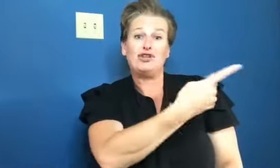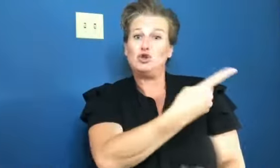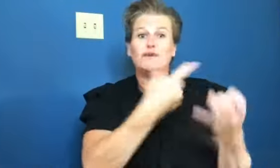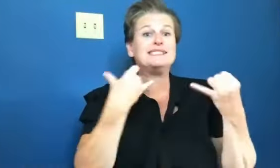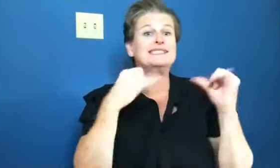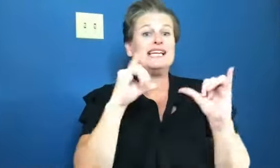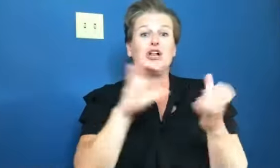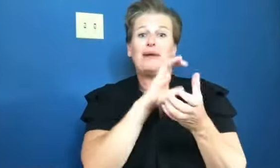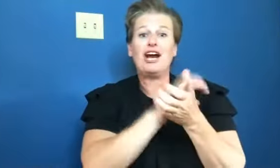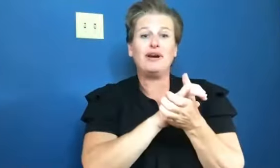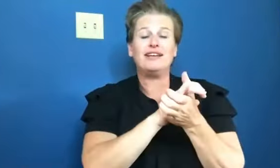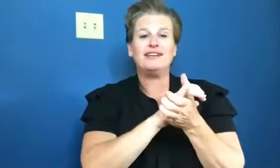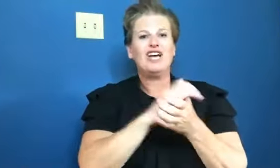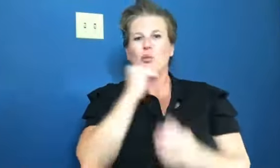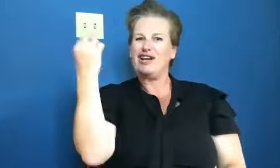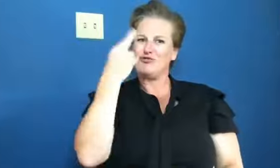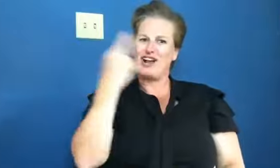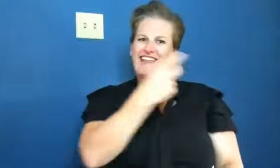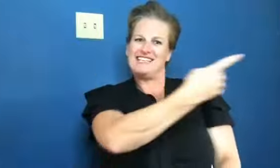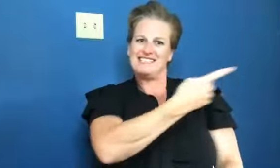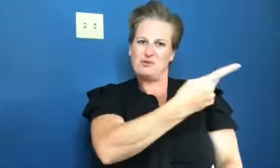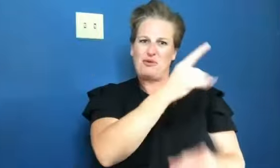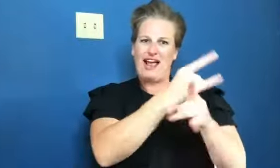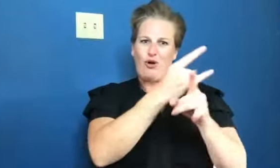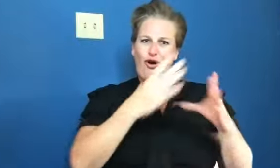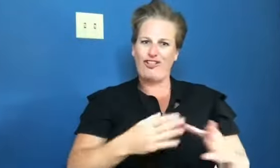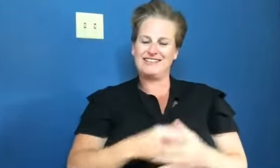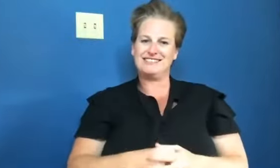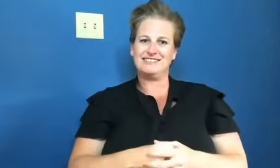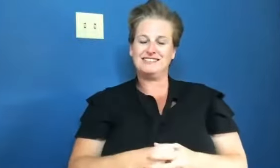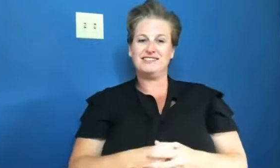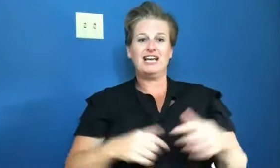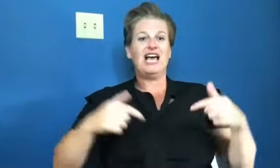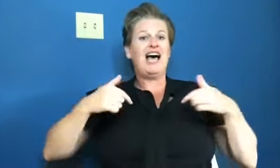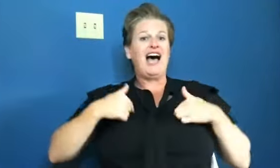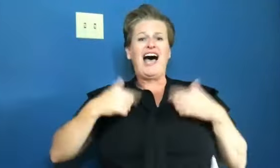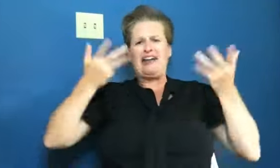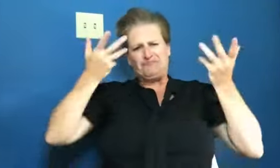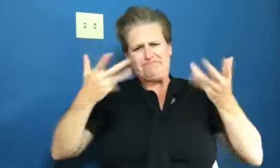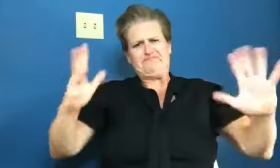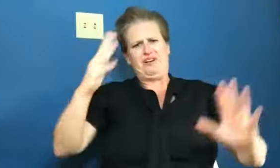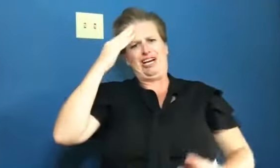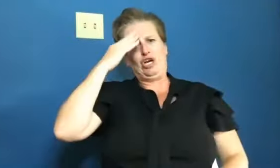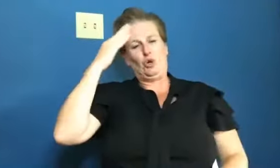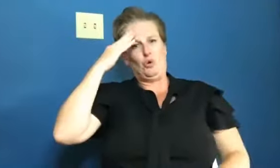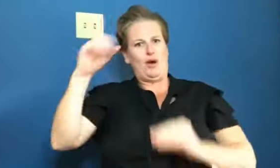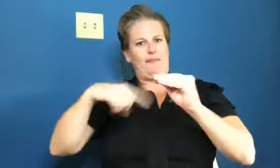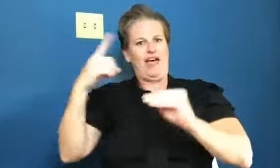marrying the family disease of alcoholism. I had the blueprint from being affected by the family disease, and he had the alcoholic